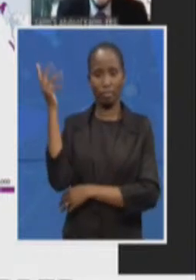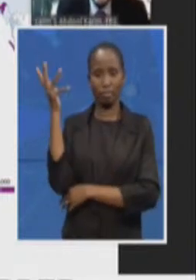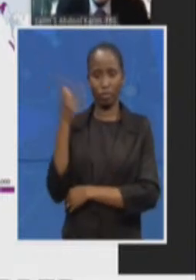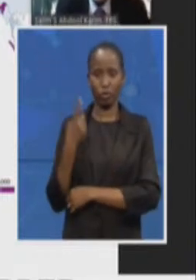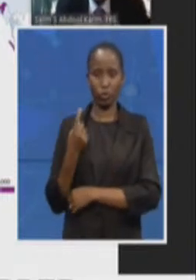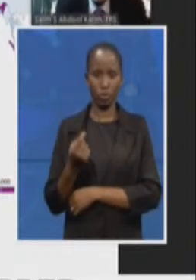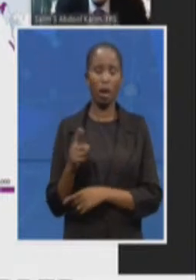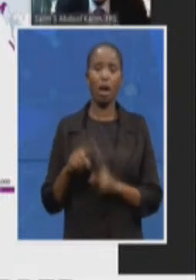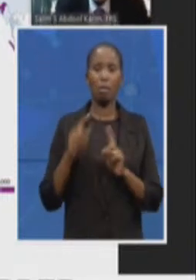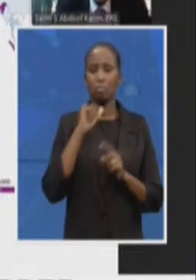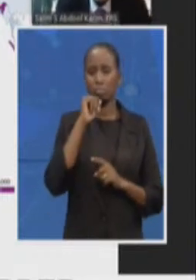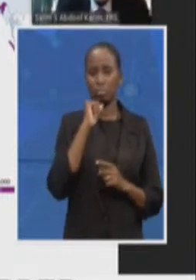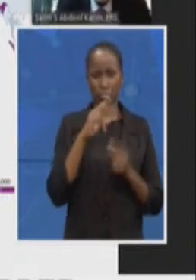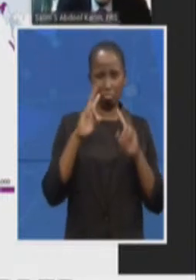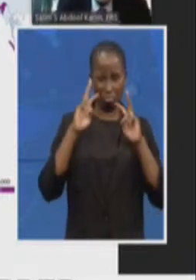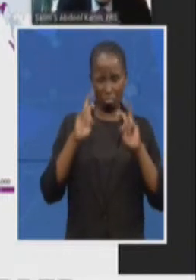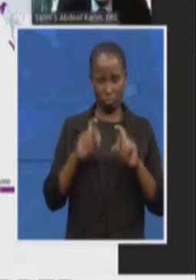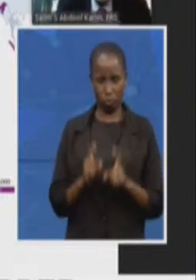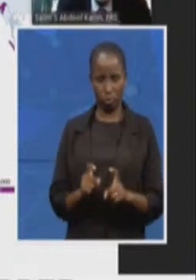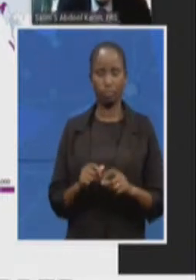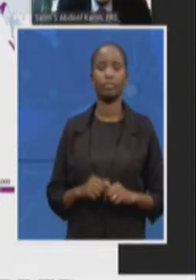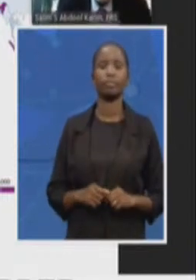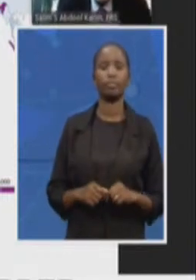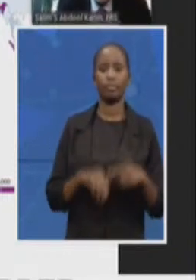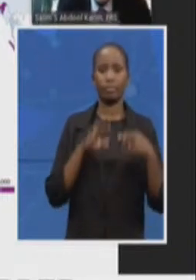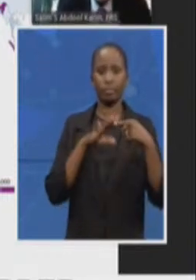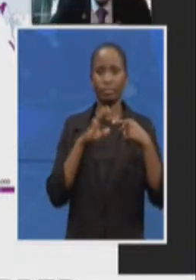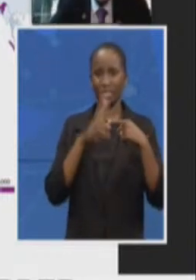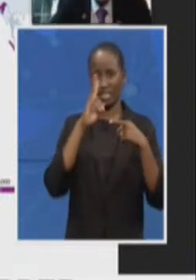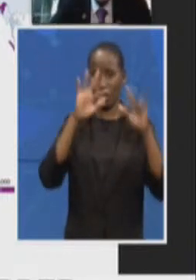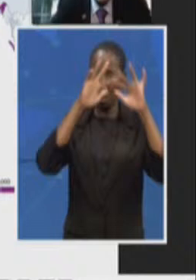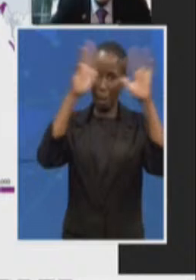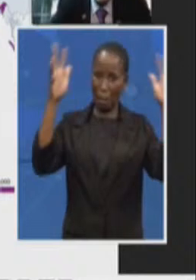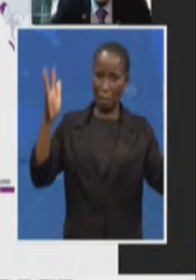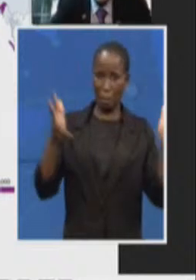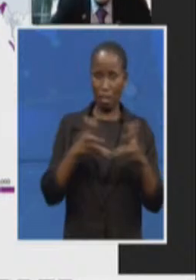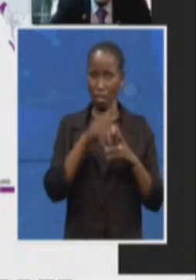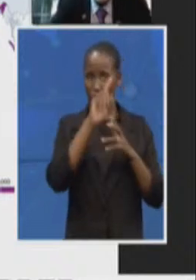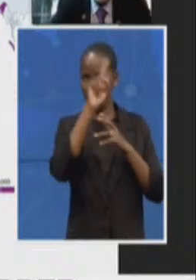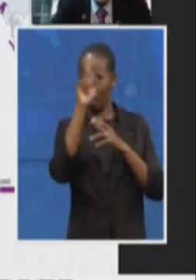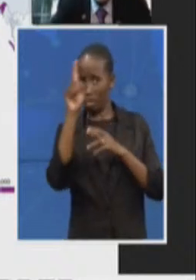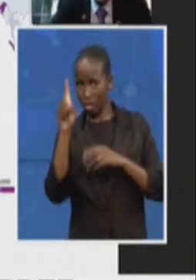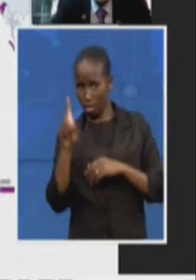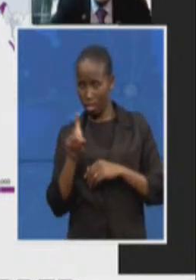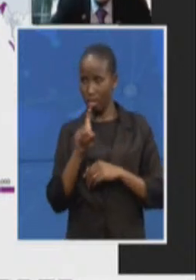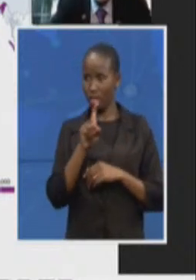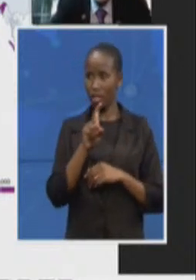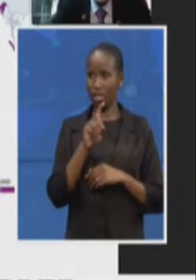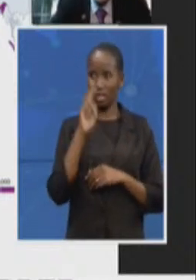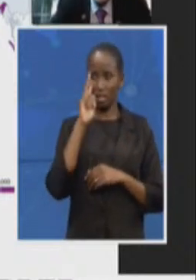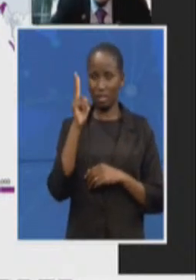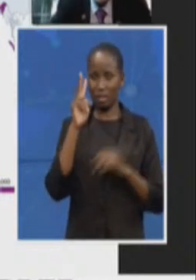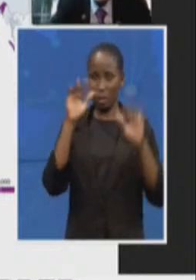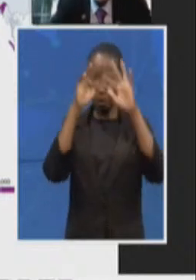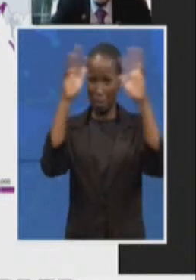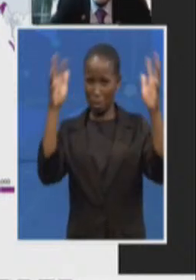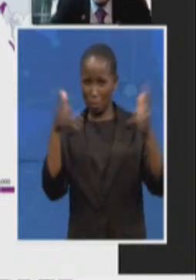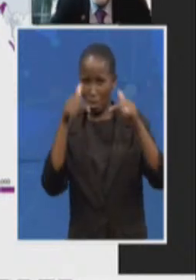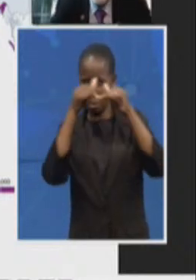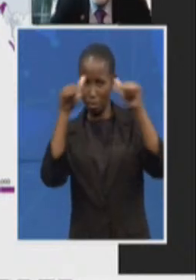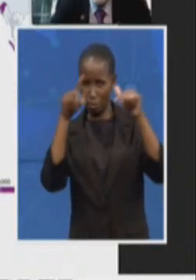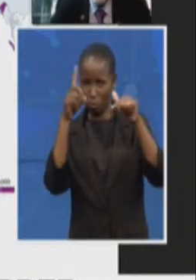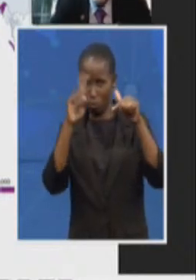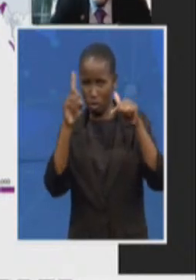look at the global situation, we can see at a global level, the world has been through a first wave, second wave, third